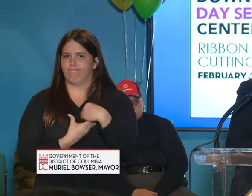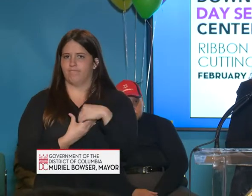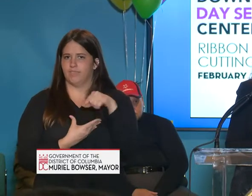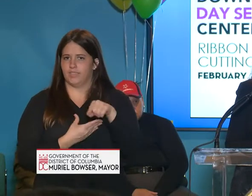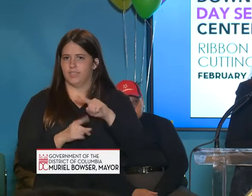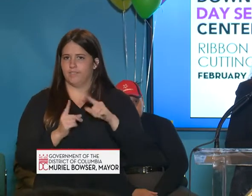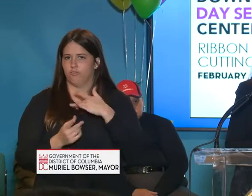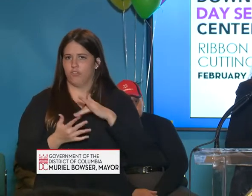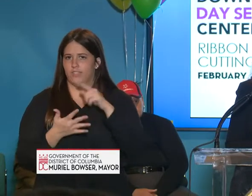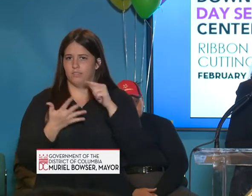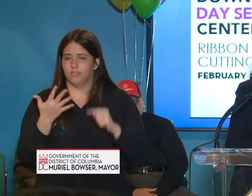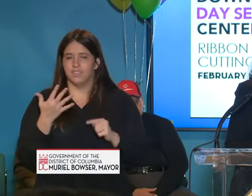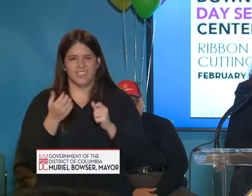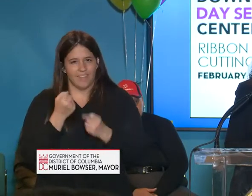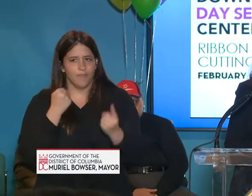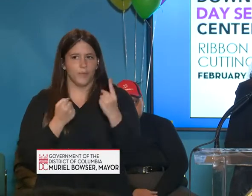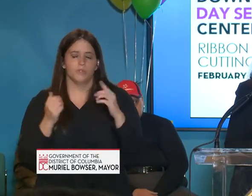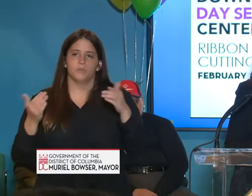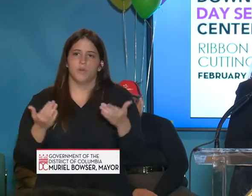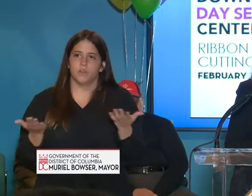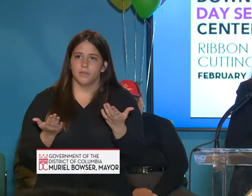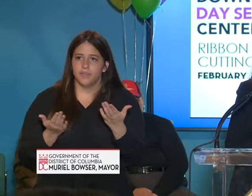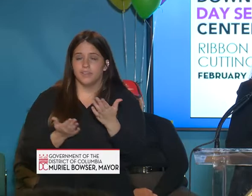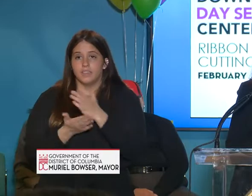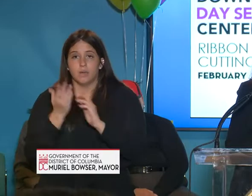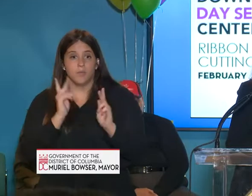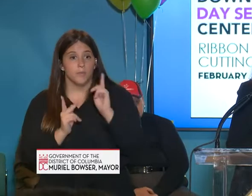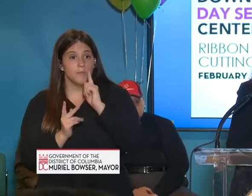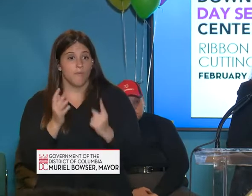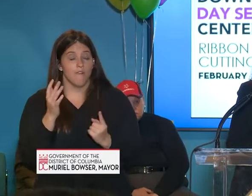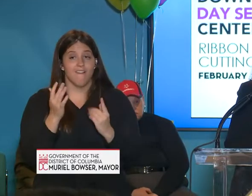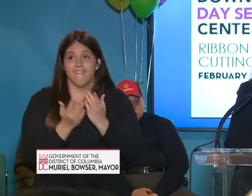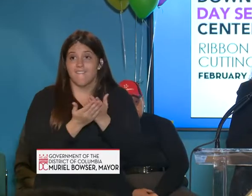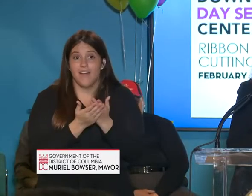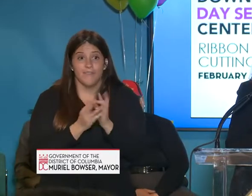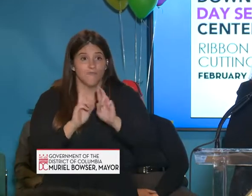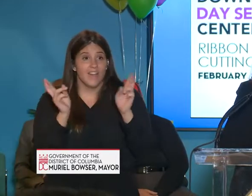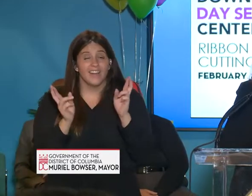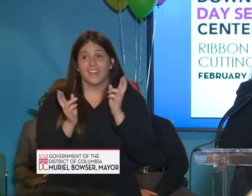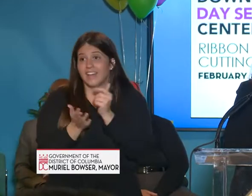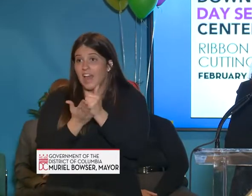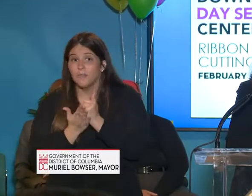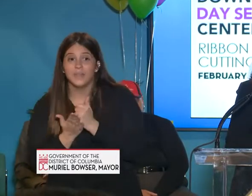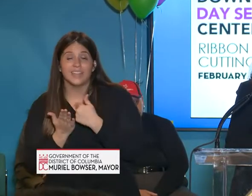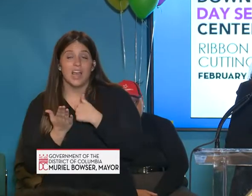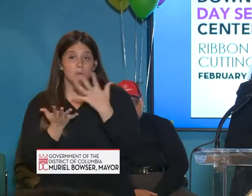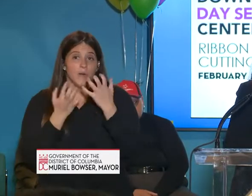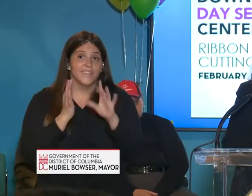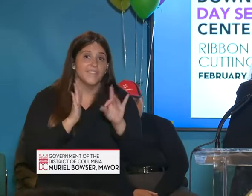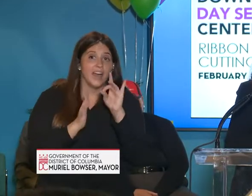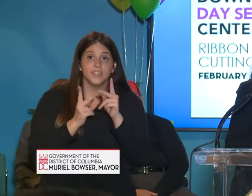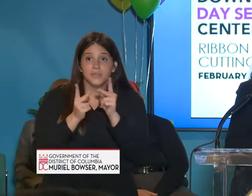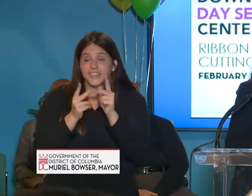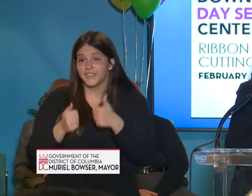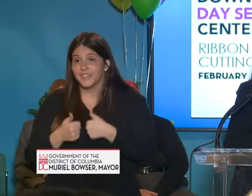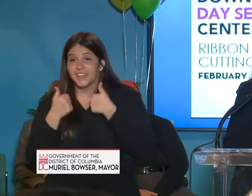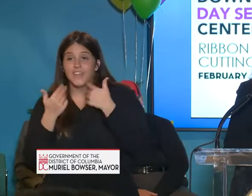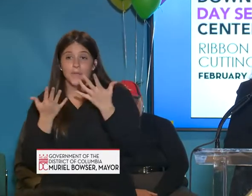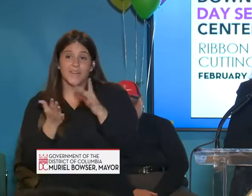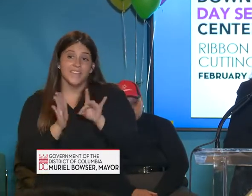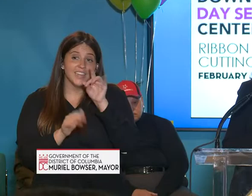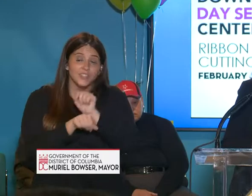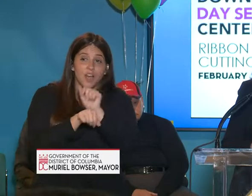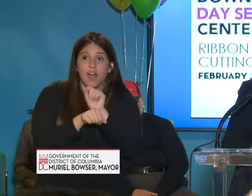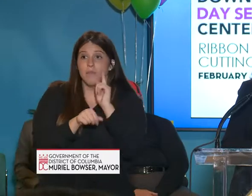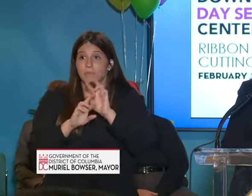is welcome here, every person. And some people are going to arrive ready, and they're going to jump right in and say, help me, I want to find a place to live and find